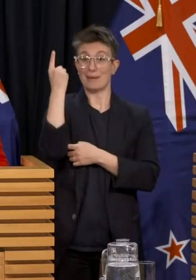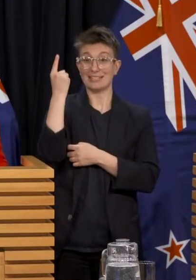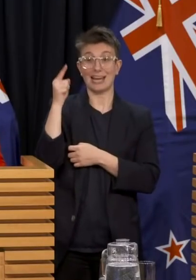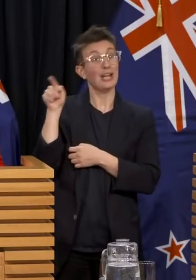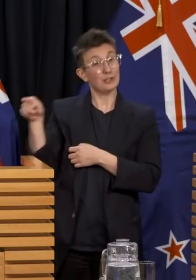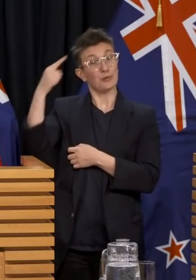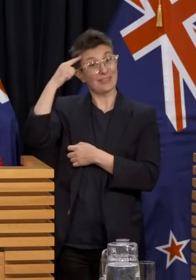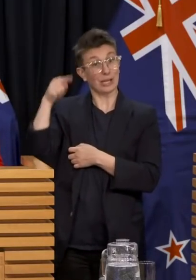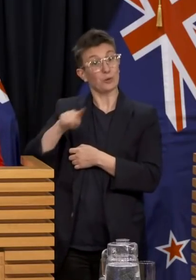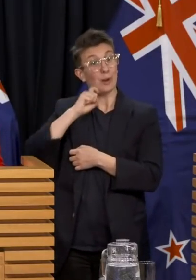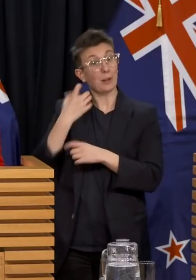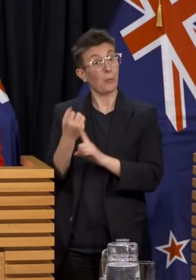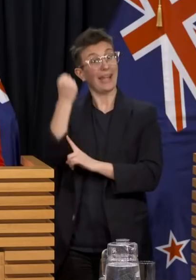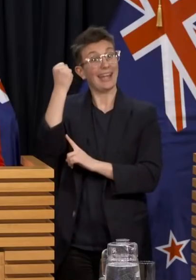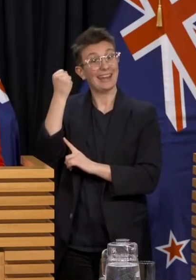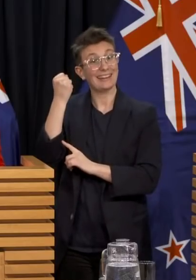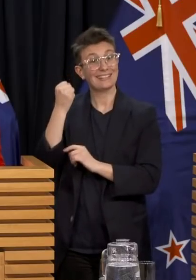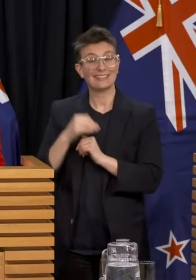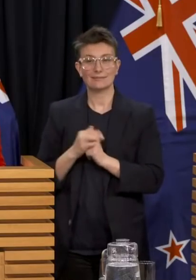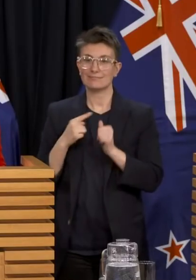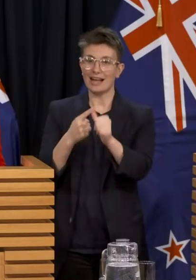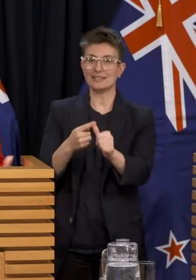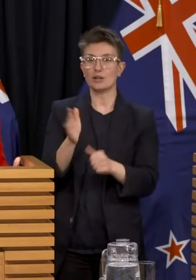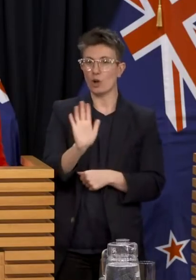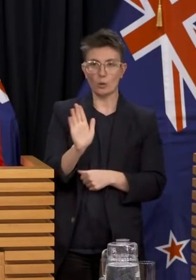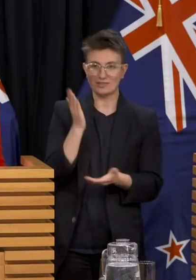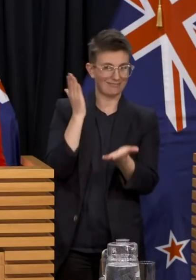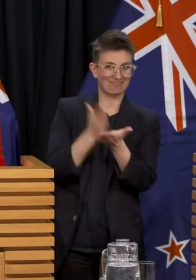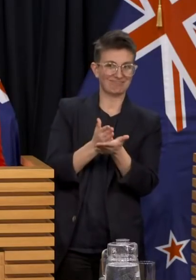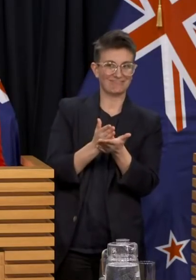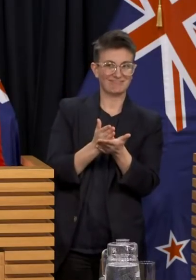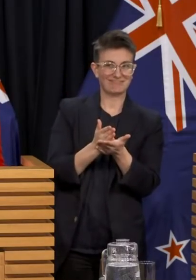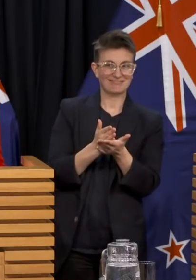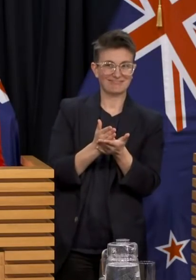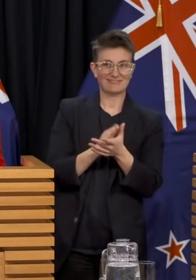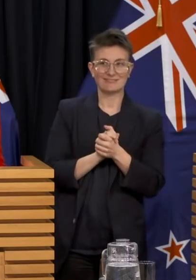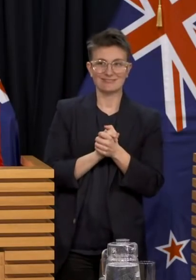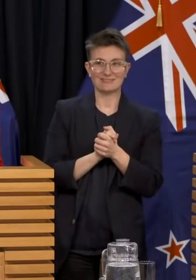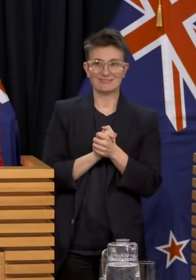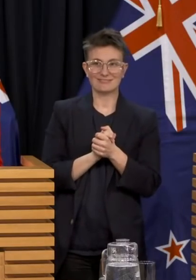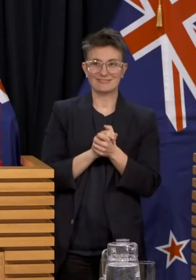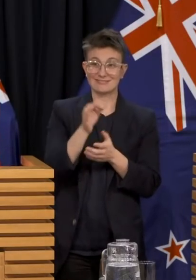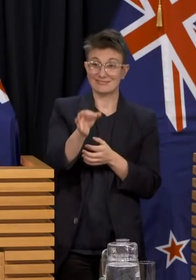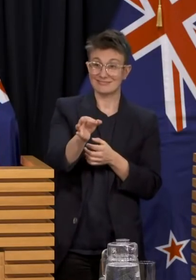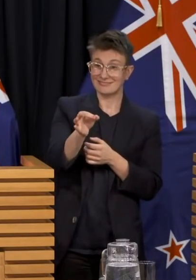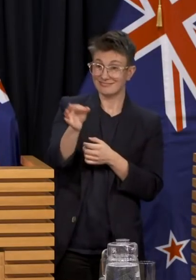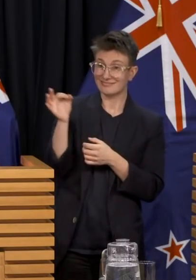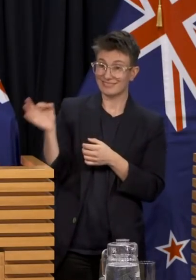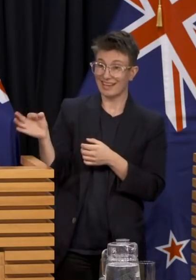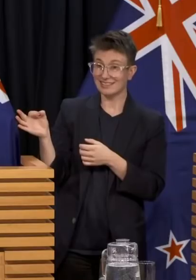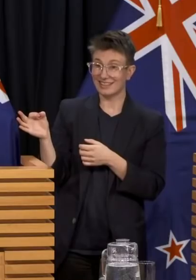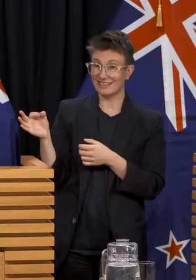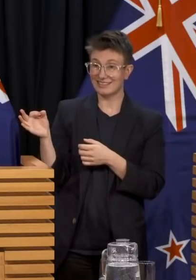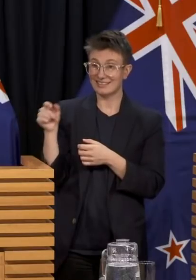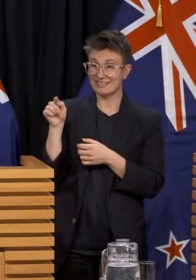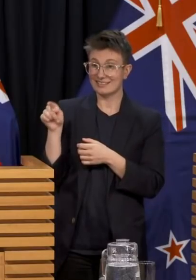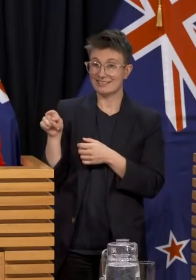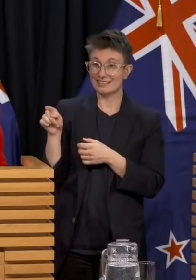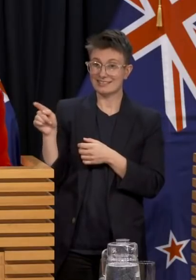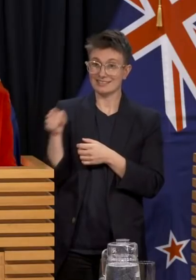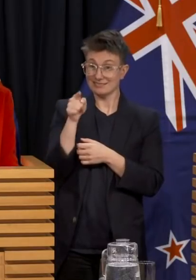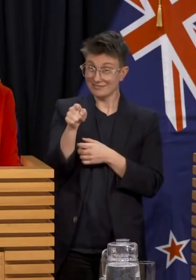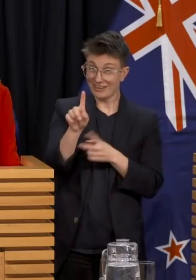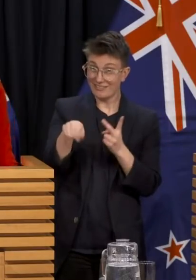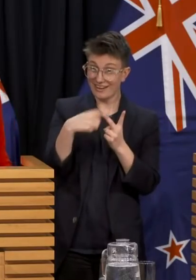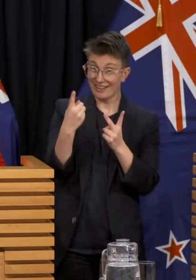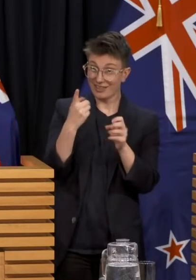bag? No, it was a statement of fact. Are you considering pulling out any more the WEAG policies? Are you considering? Oh, sorry. If